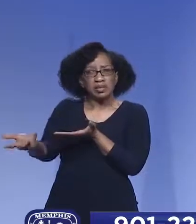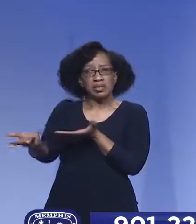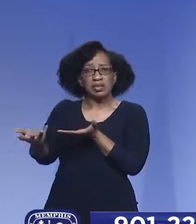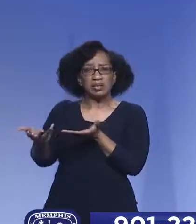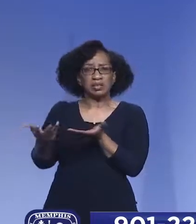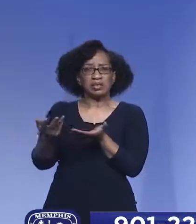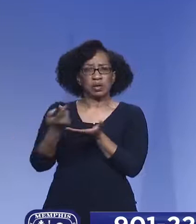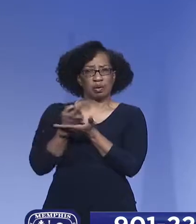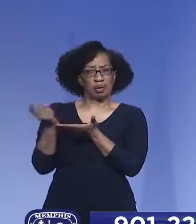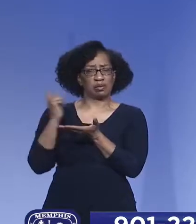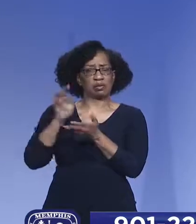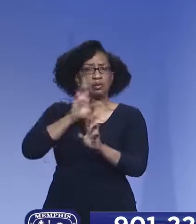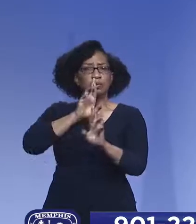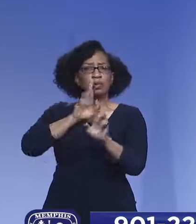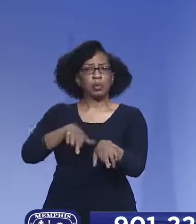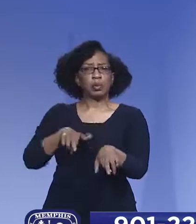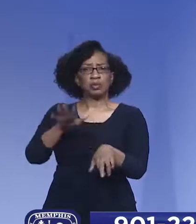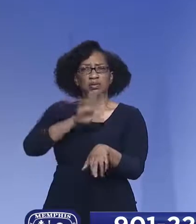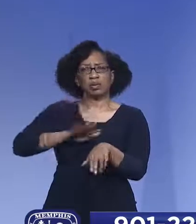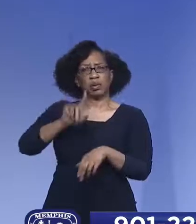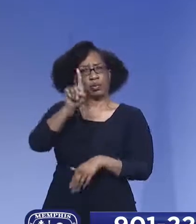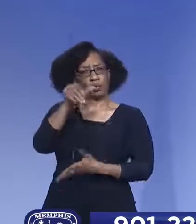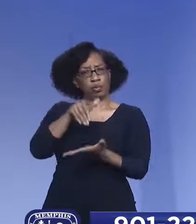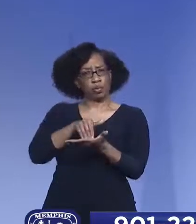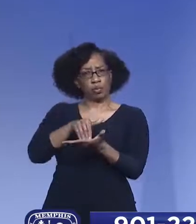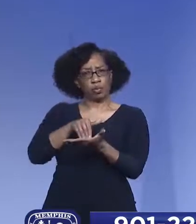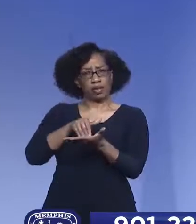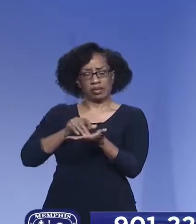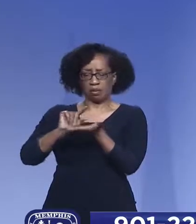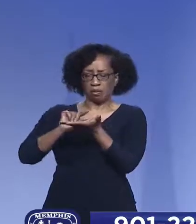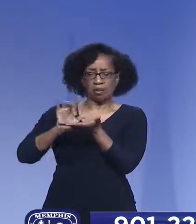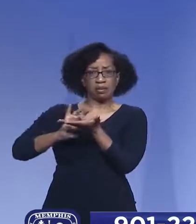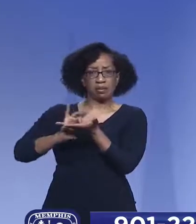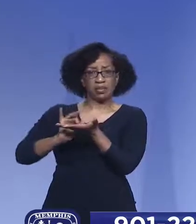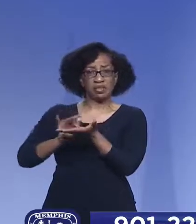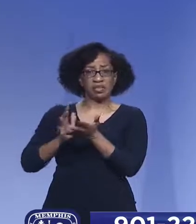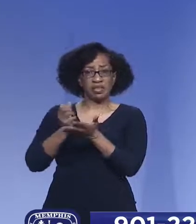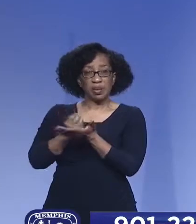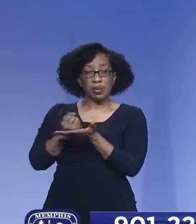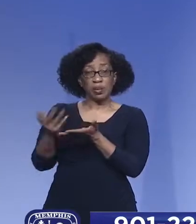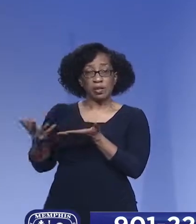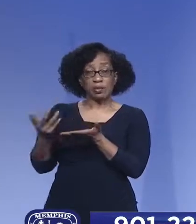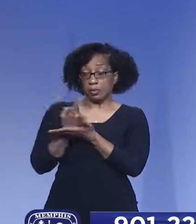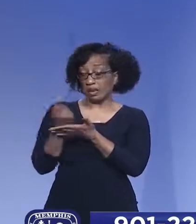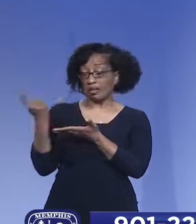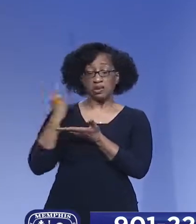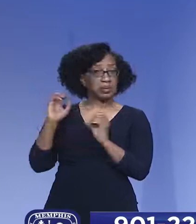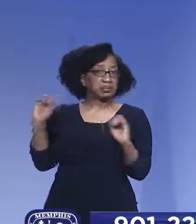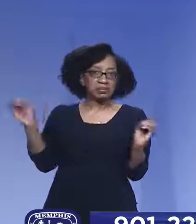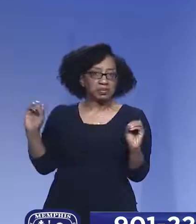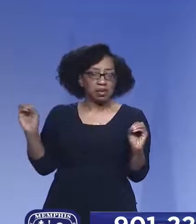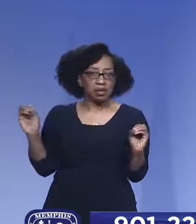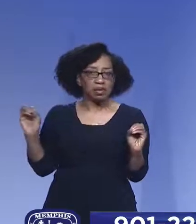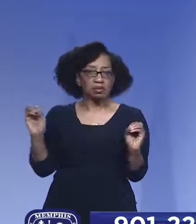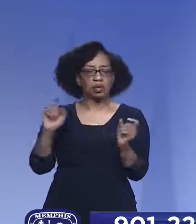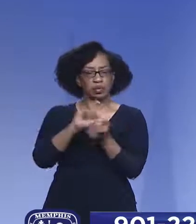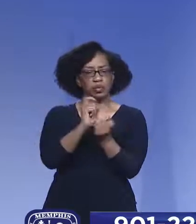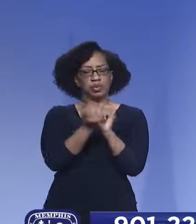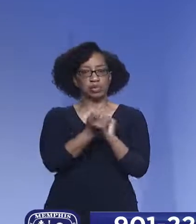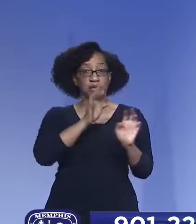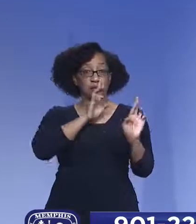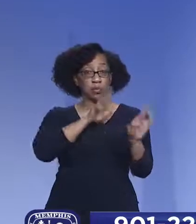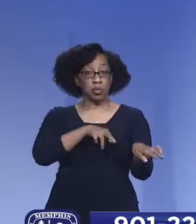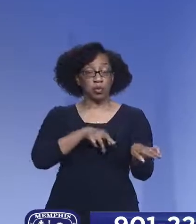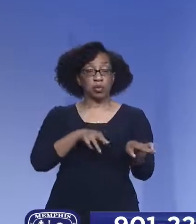so wasted doses at the Pipkin site, and we corrected the record on that there were none last week. But I also said at the